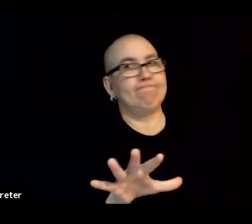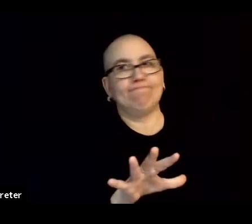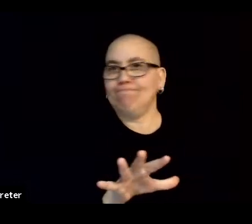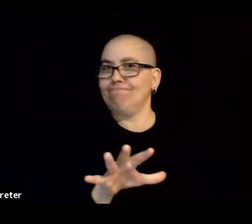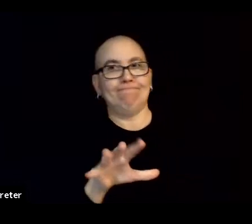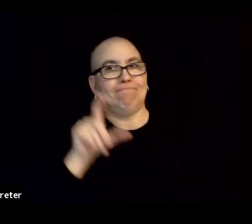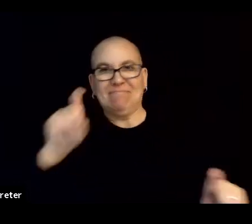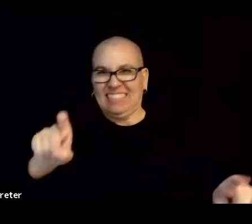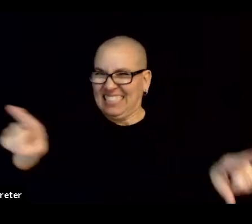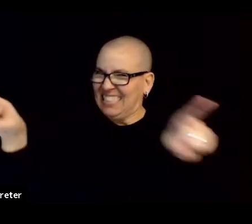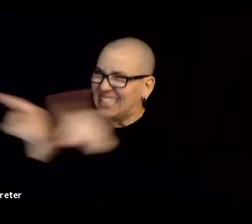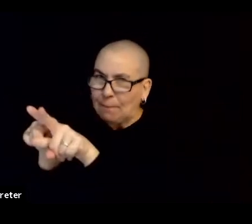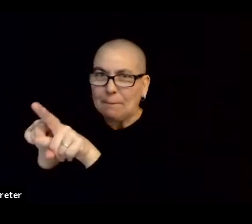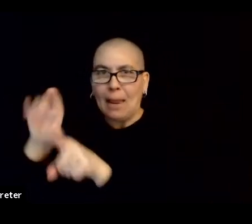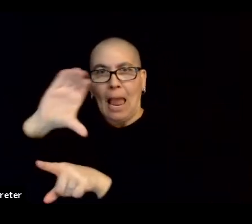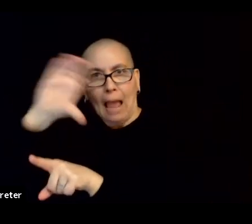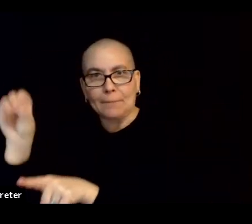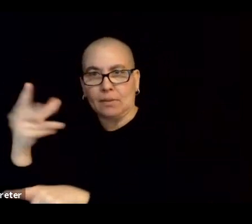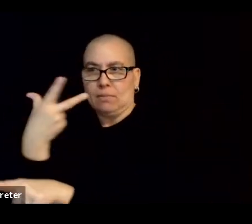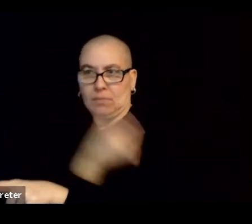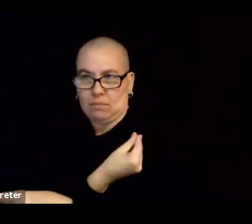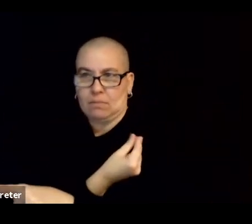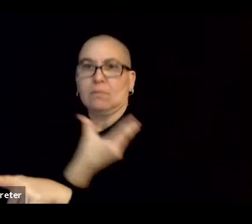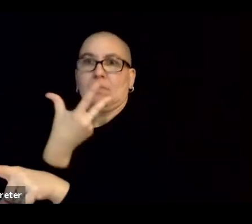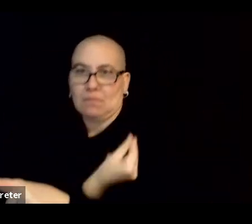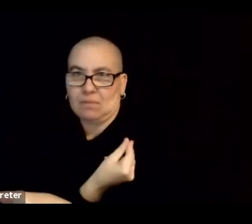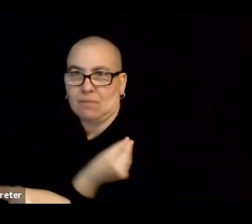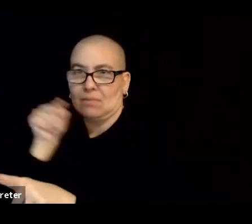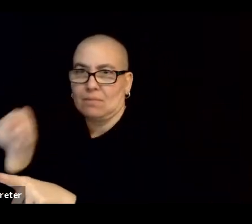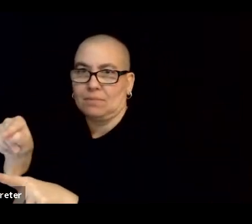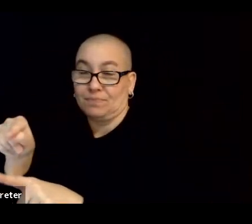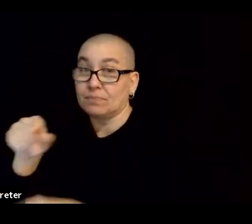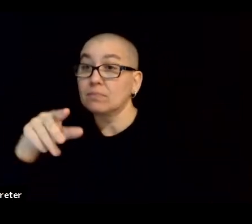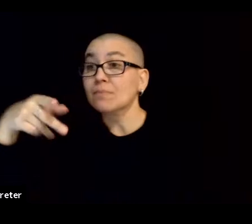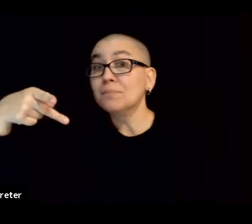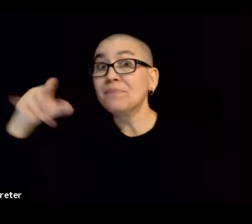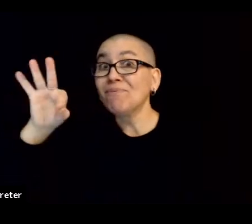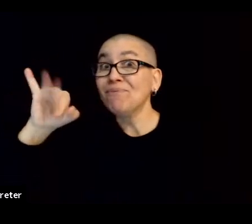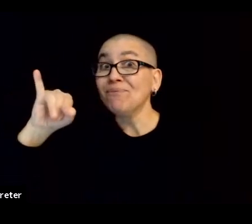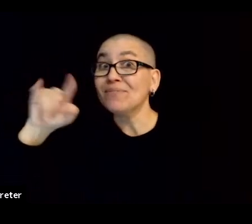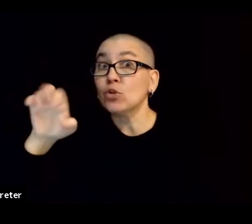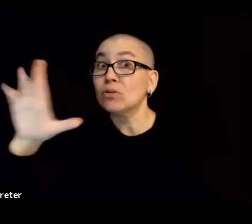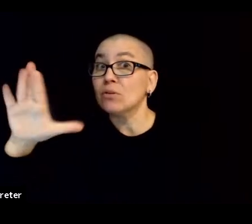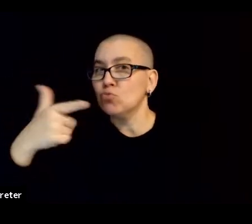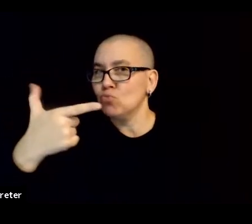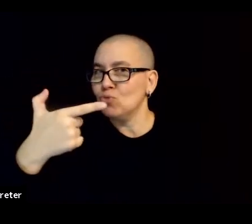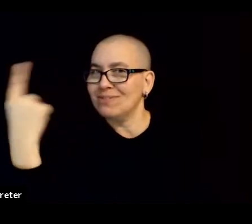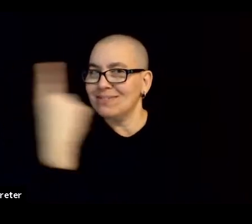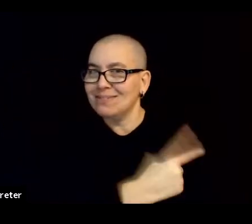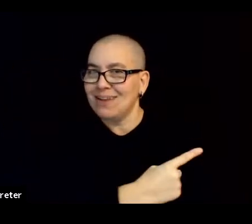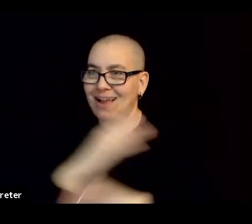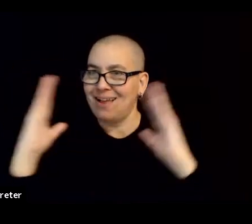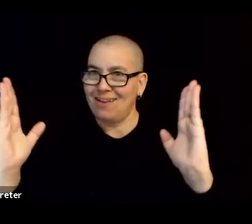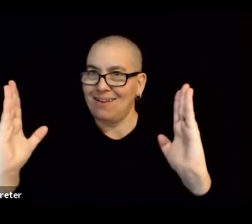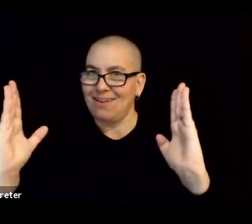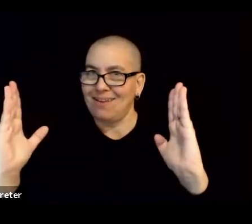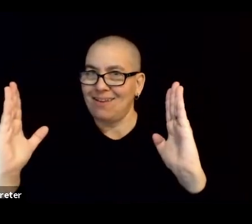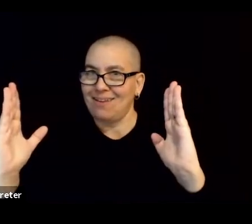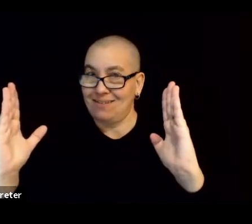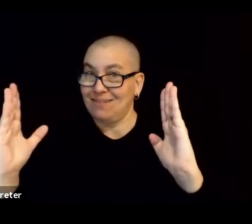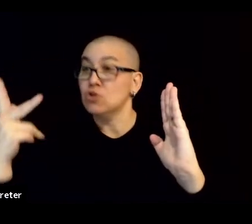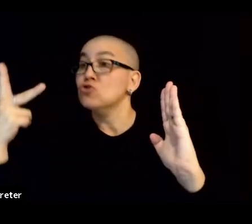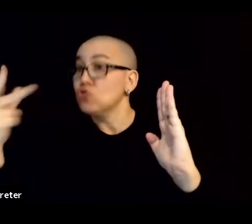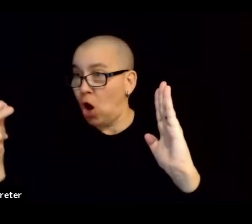is 21 days and Moderna 28. So there are things like that that I think make it